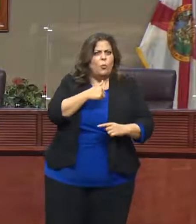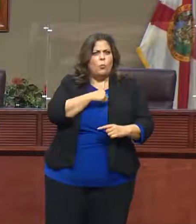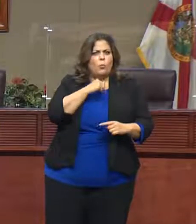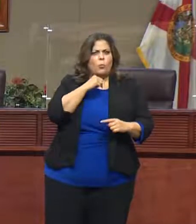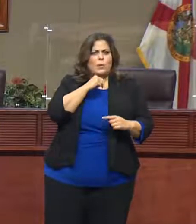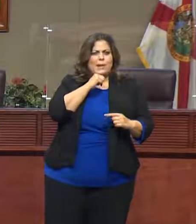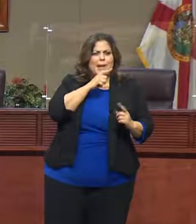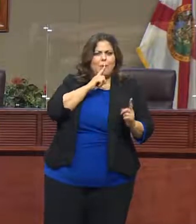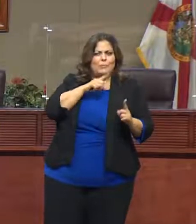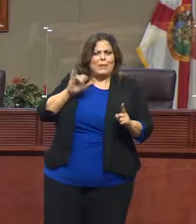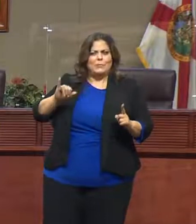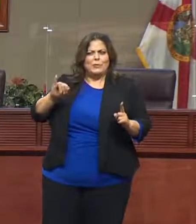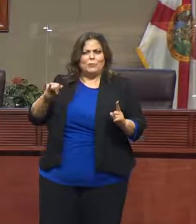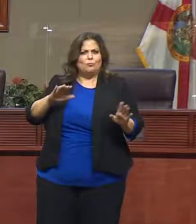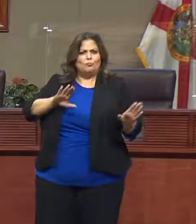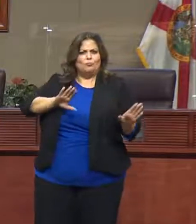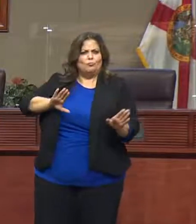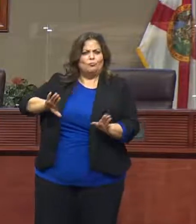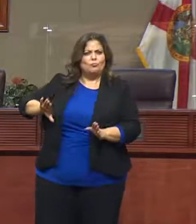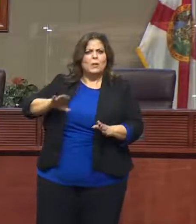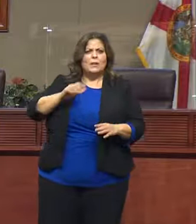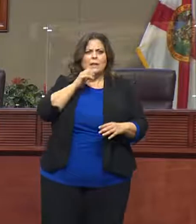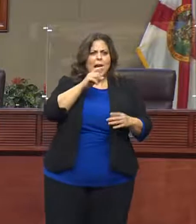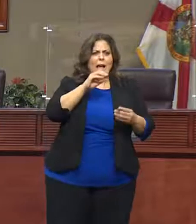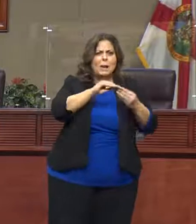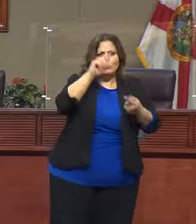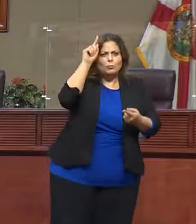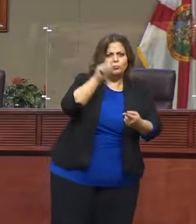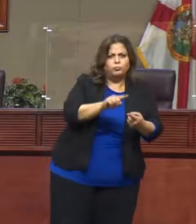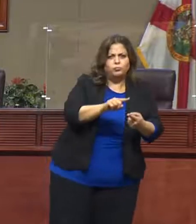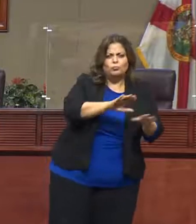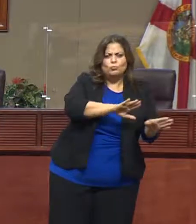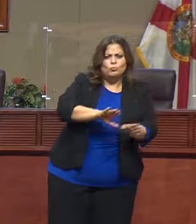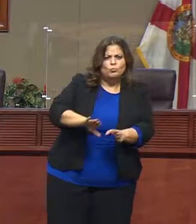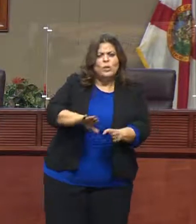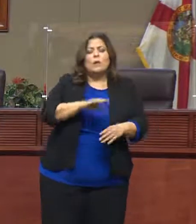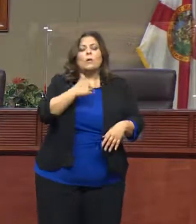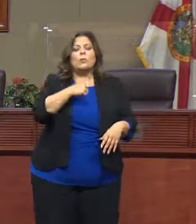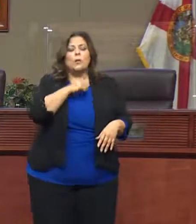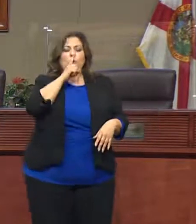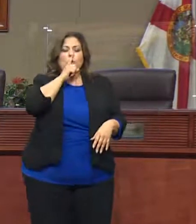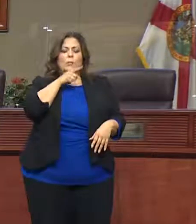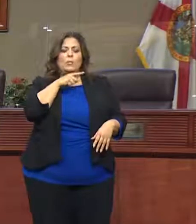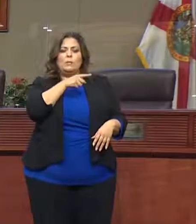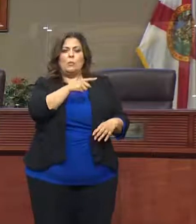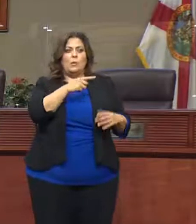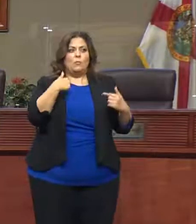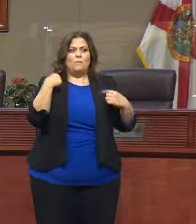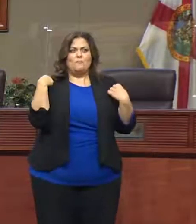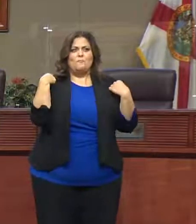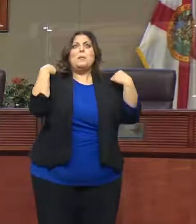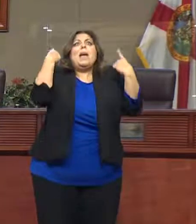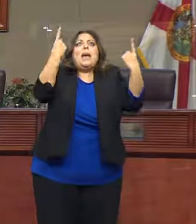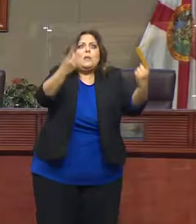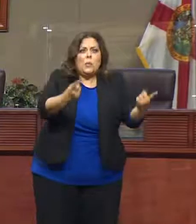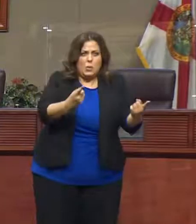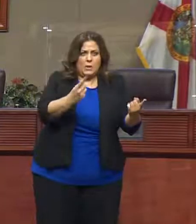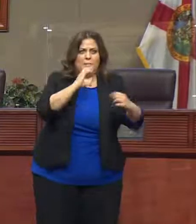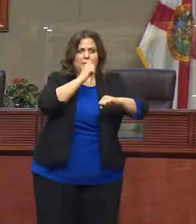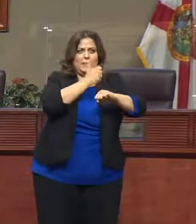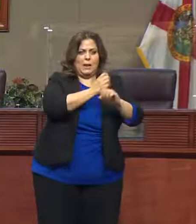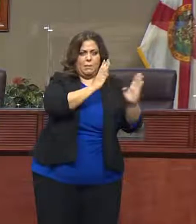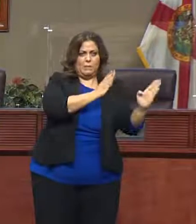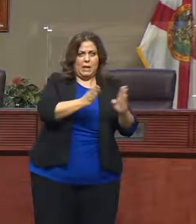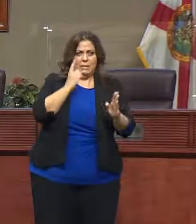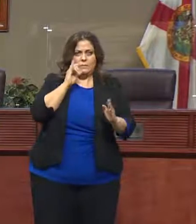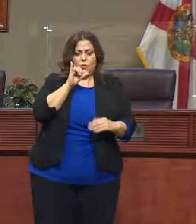in it. It was also with the effort and the insight that people in disadvantaged locations for transportation